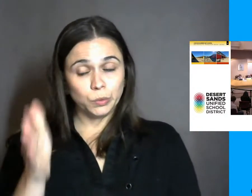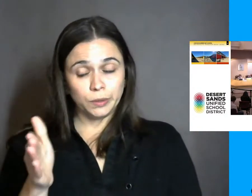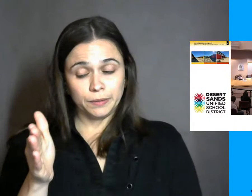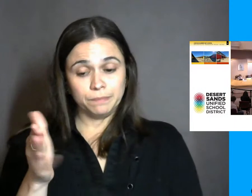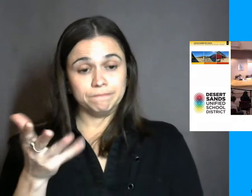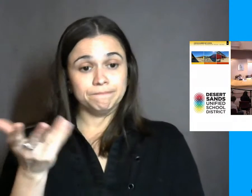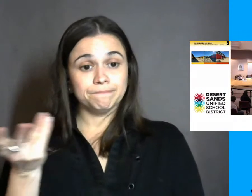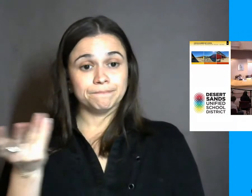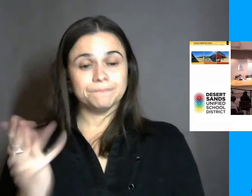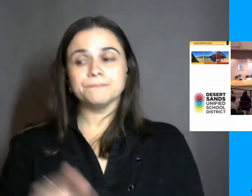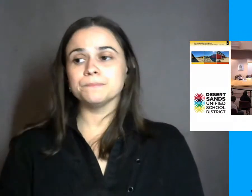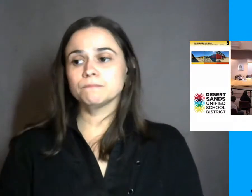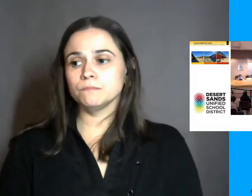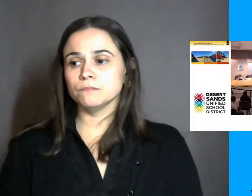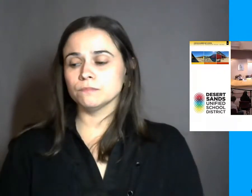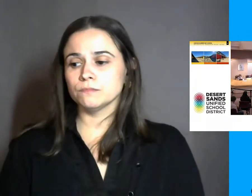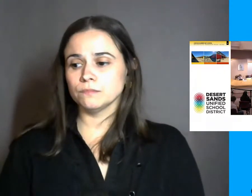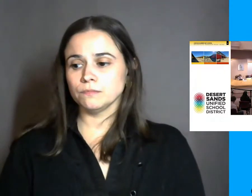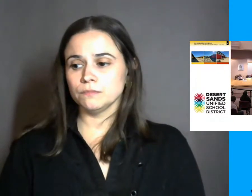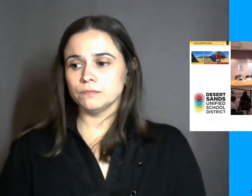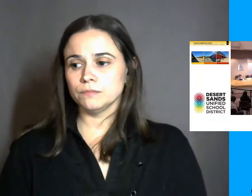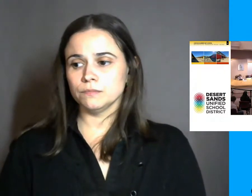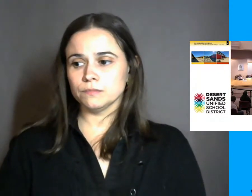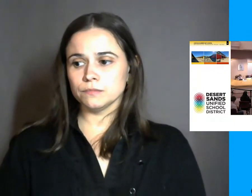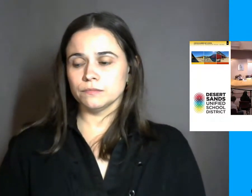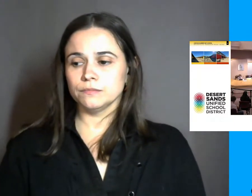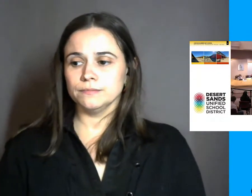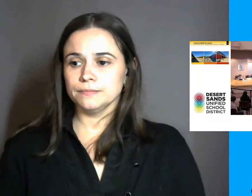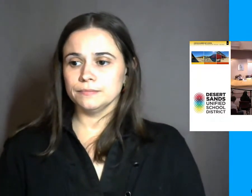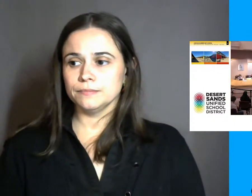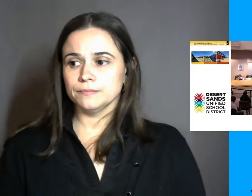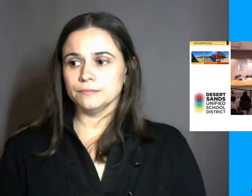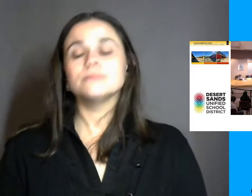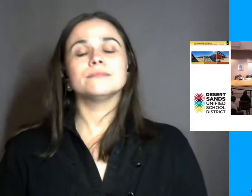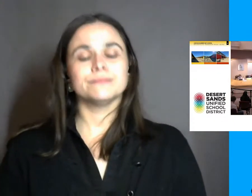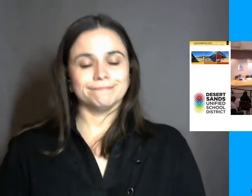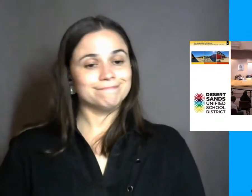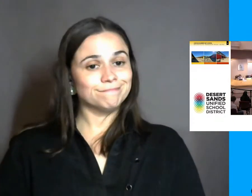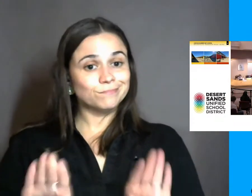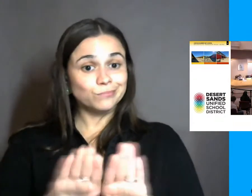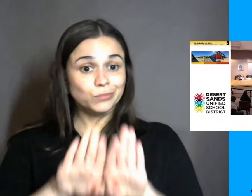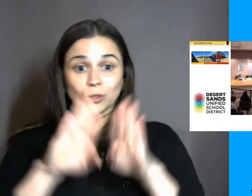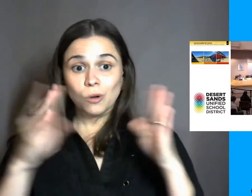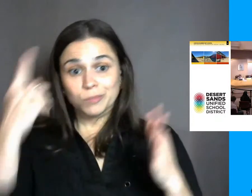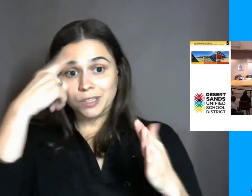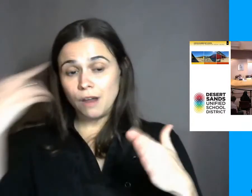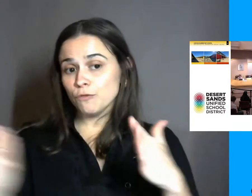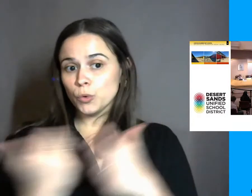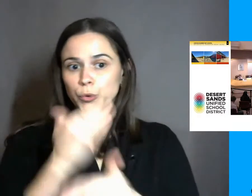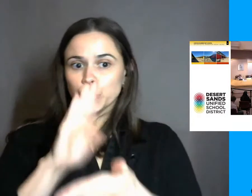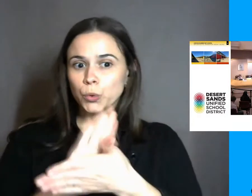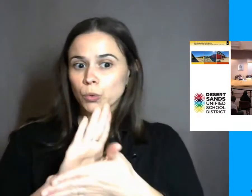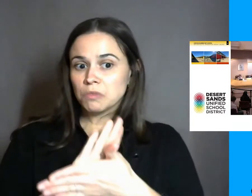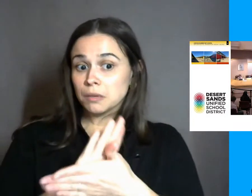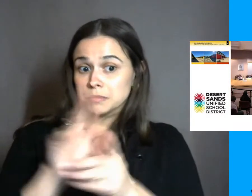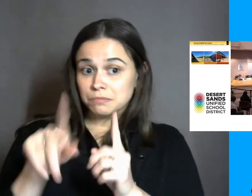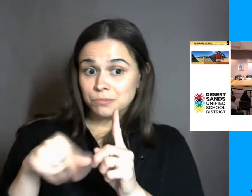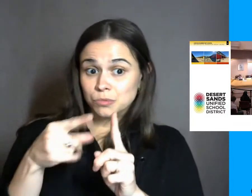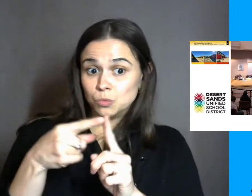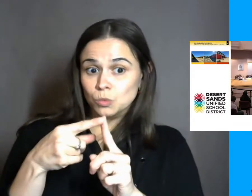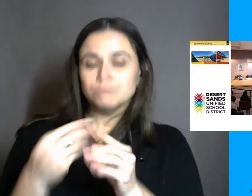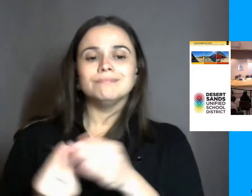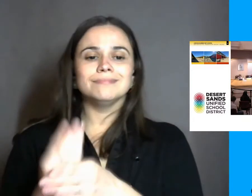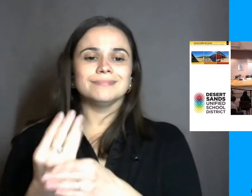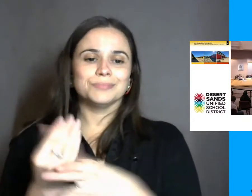new campus, all the new buildings here in spring break. So that's our goal right now. So we're looking good. We're looking good, and we're excited about